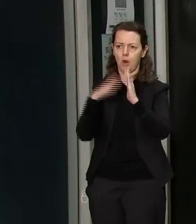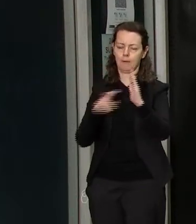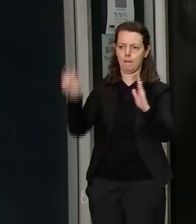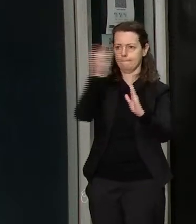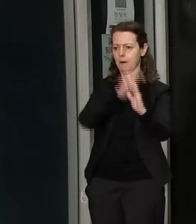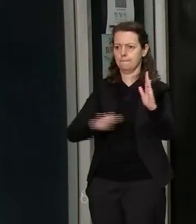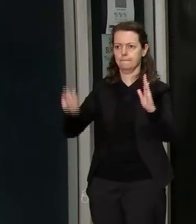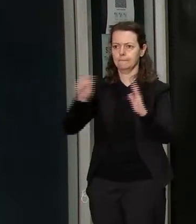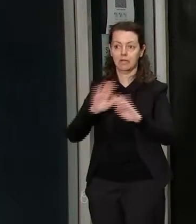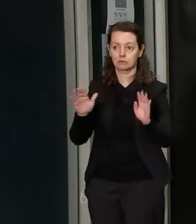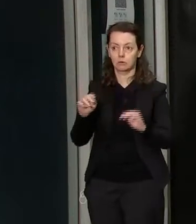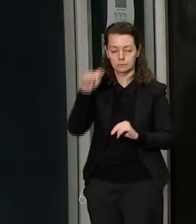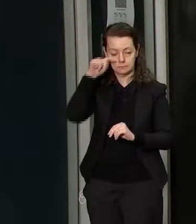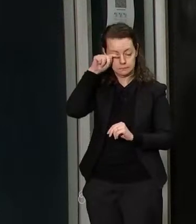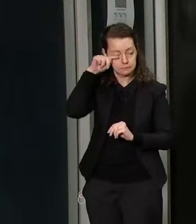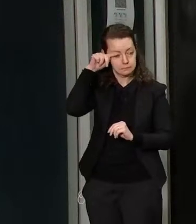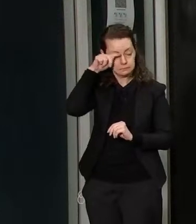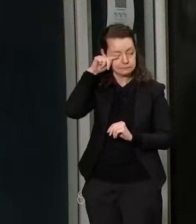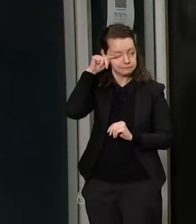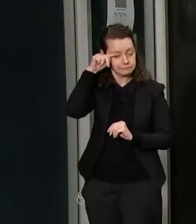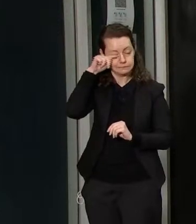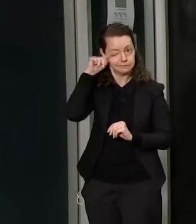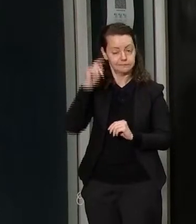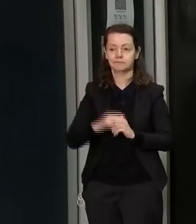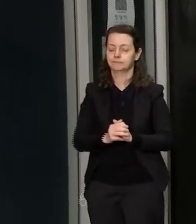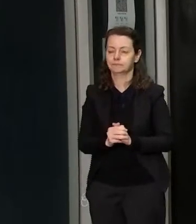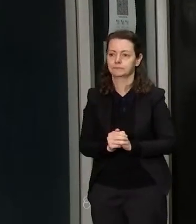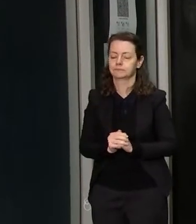Sutton. Thanks, Acting Premier.